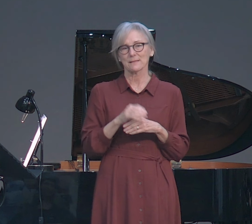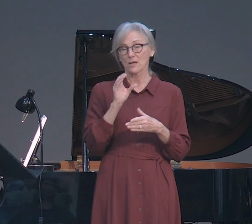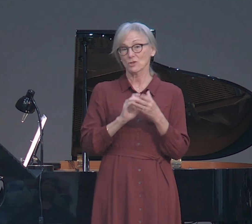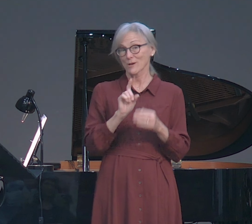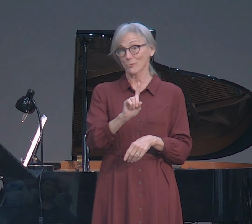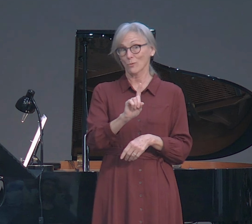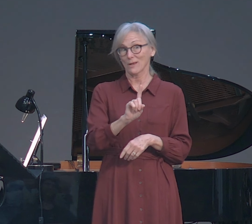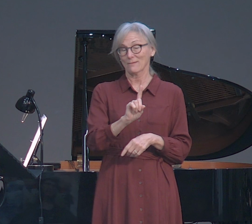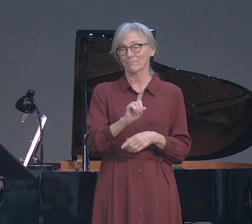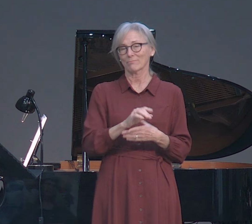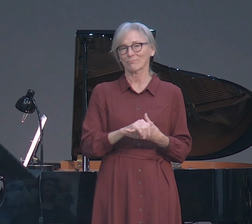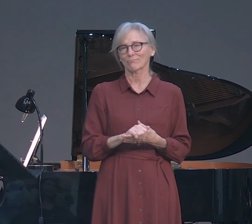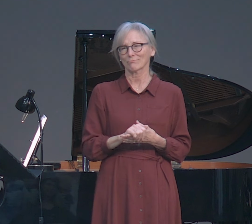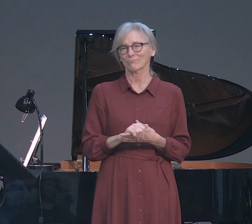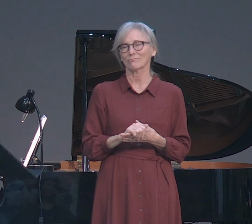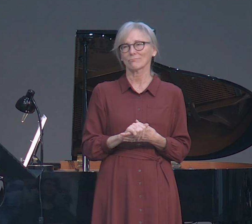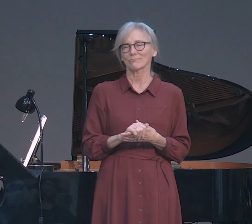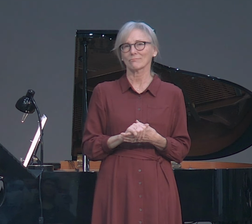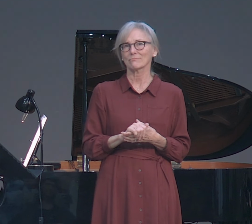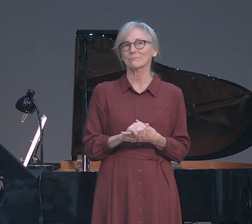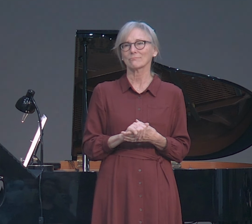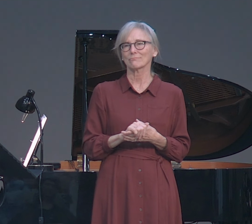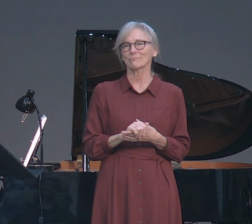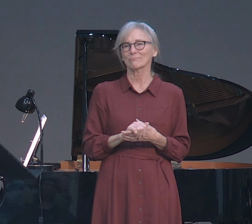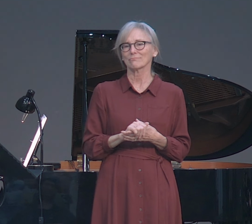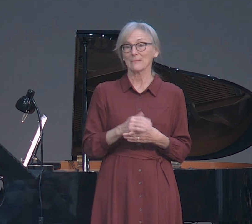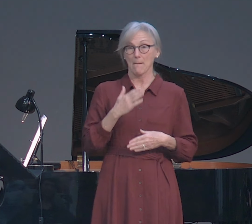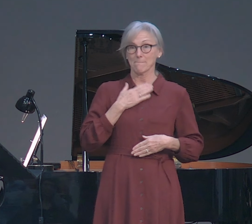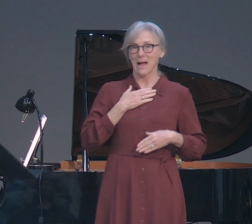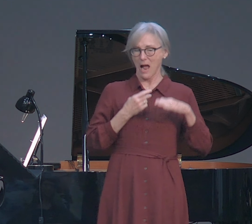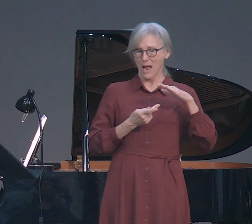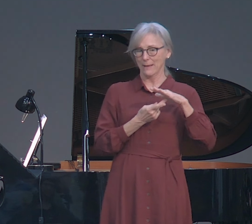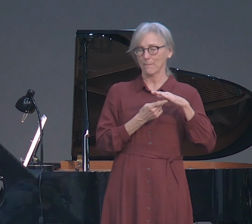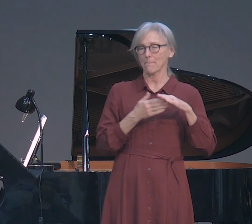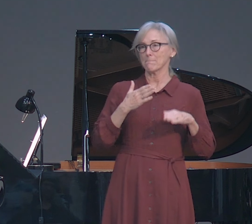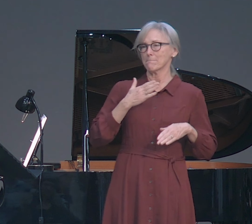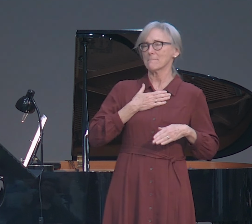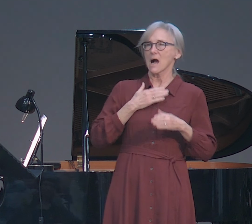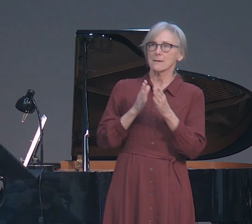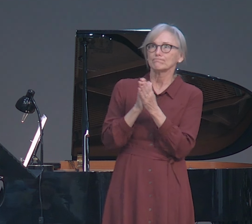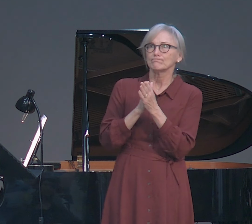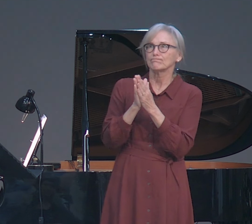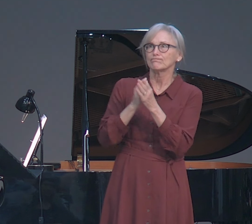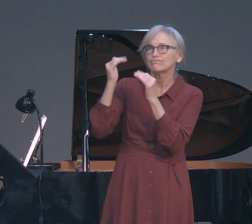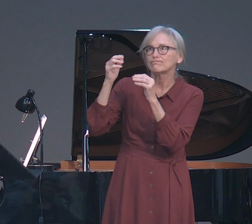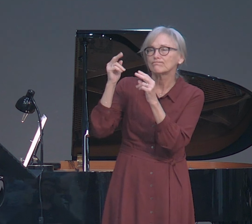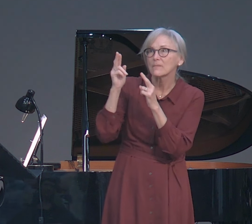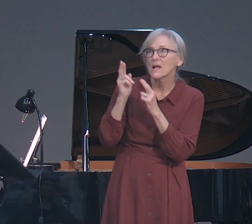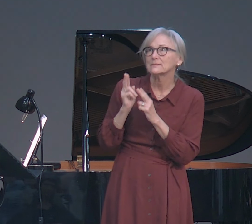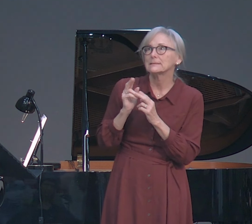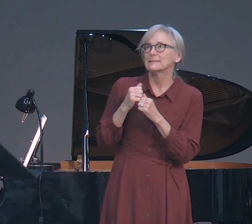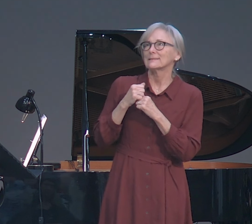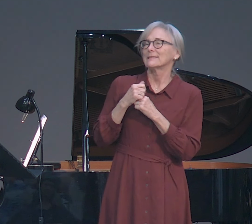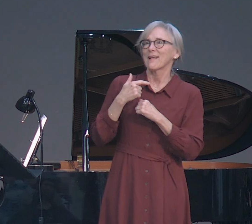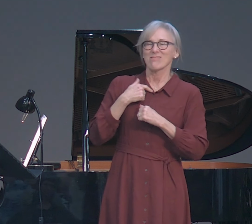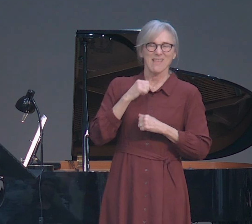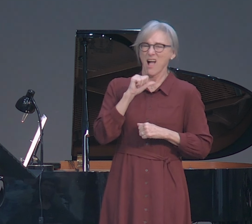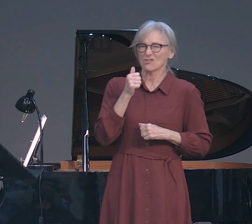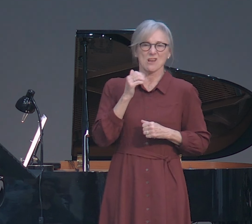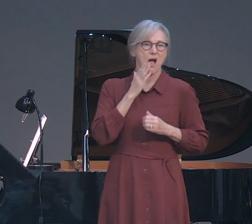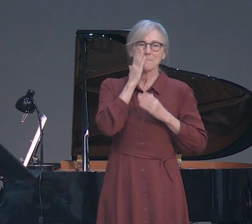chapter 1. As it is my eager expectation and hope that I will not be at